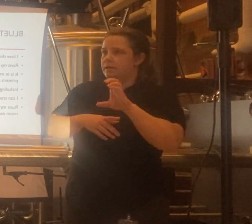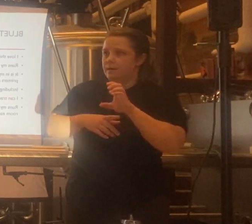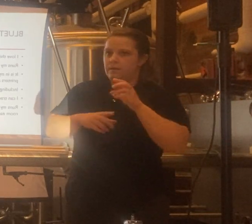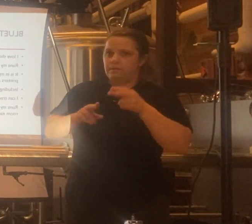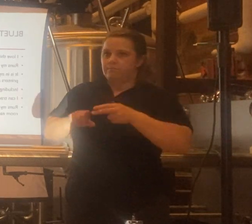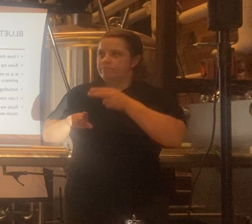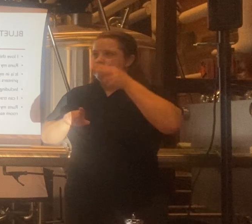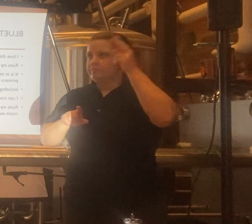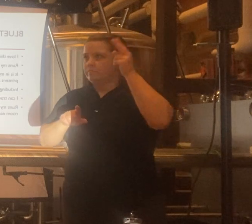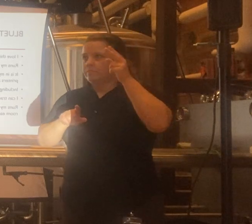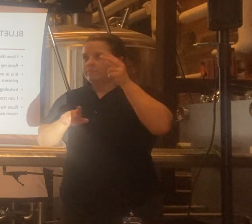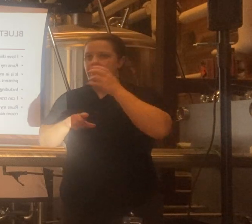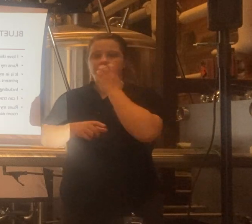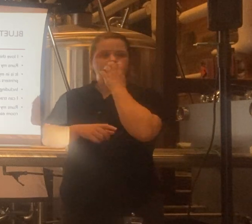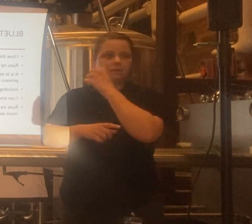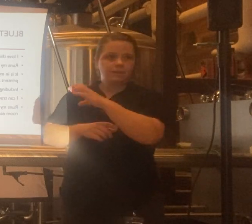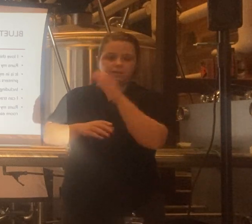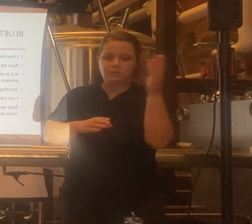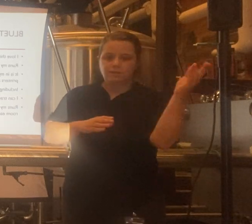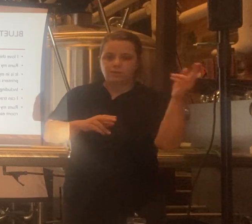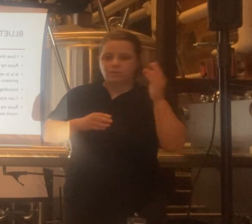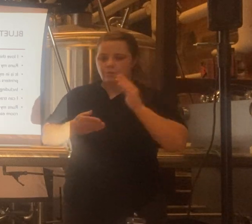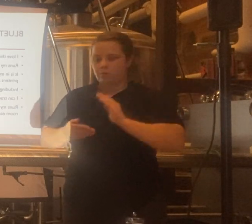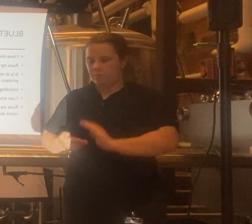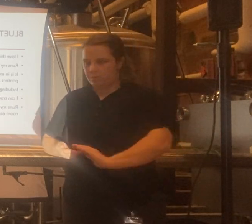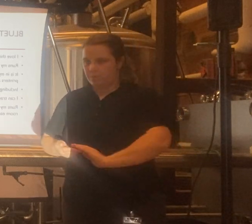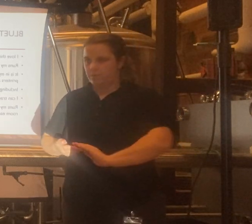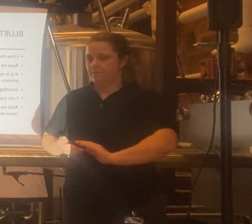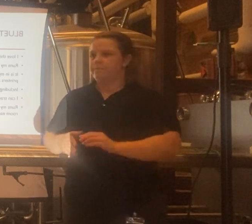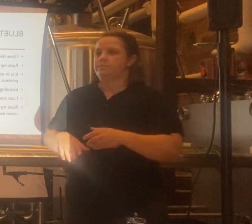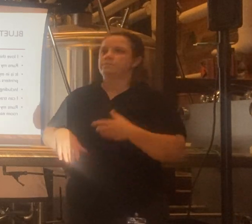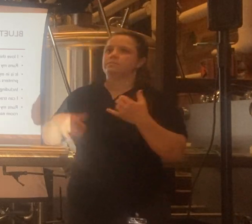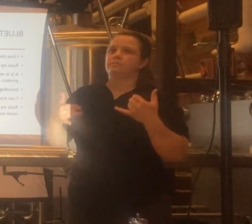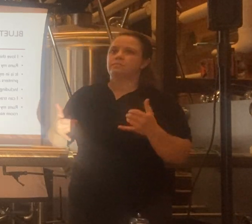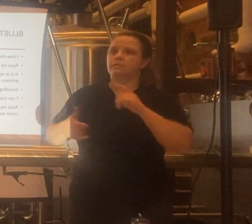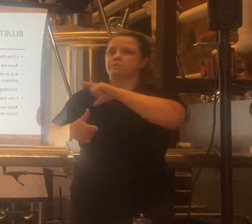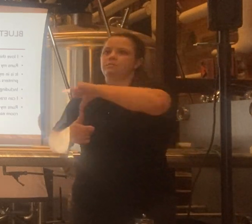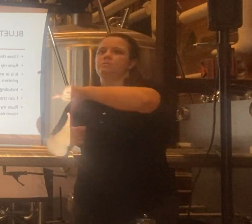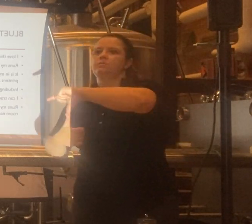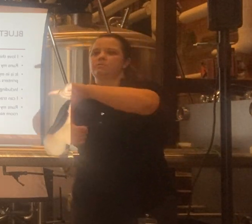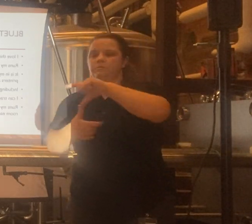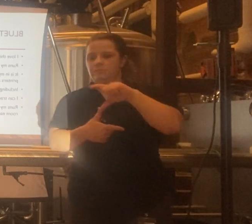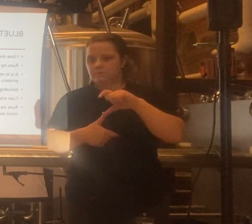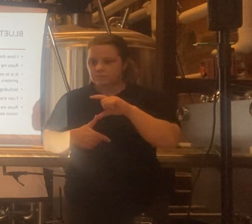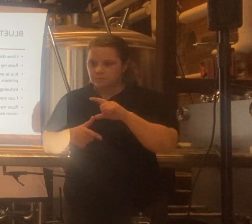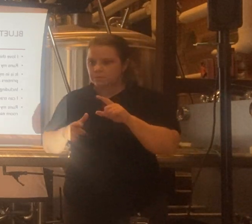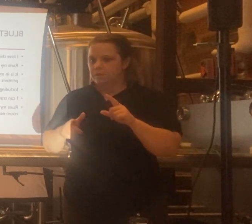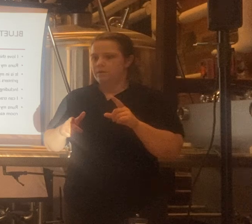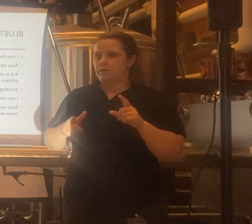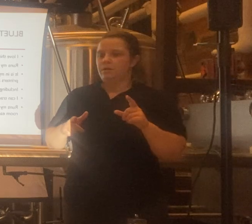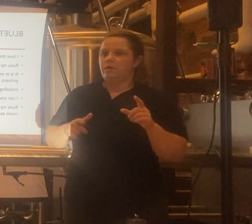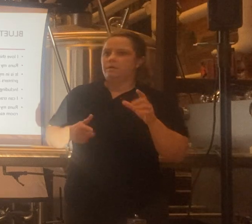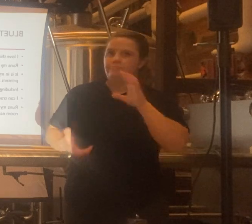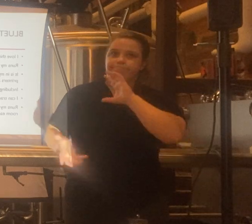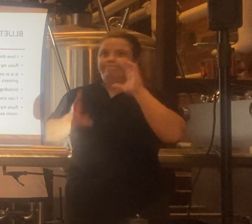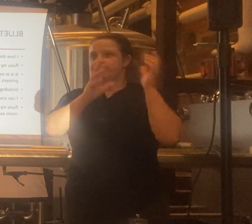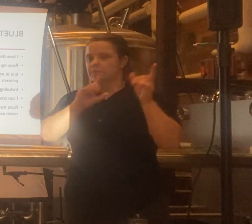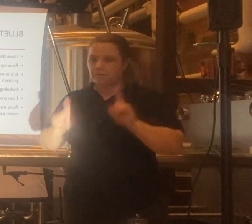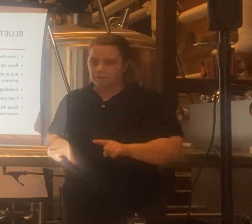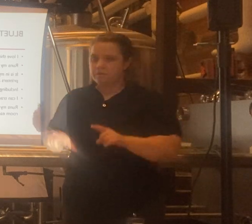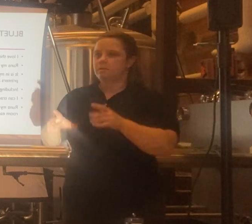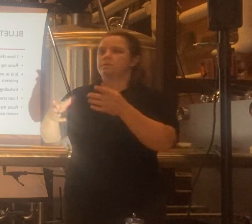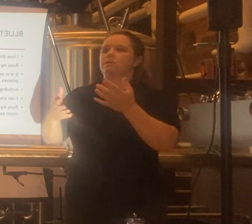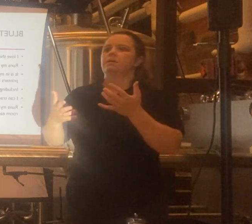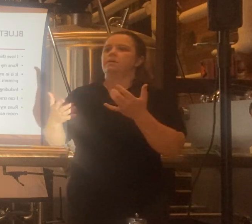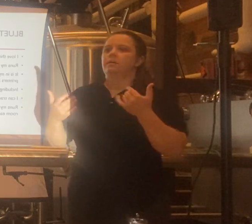the AC will run on that at nighttime. So now in the course of the tornado or another event, I have the ability of really having backup energy for